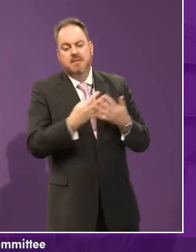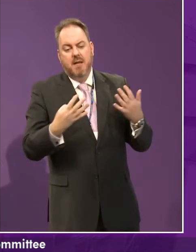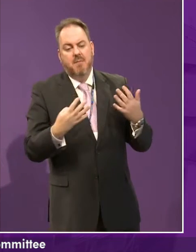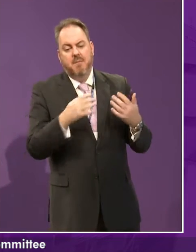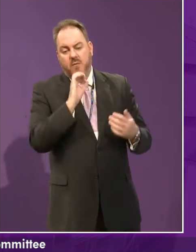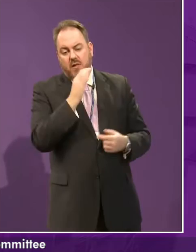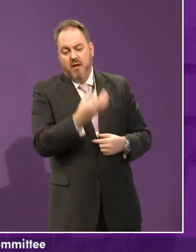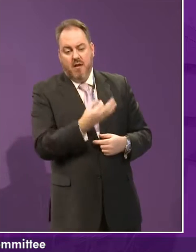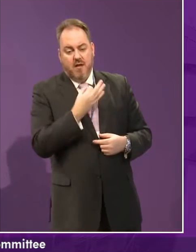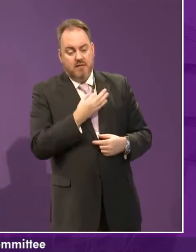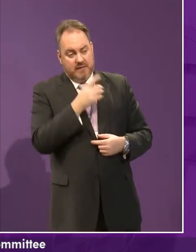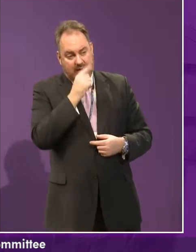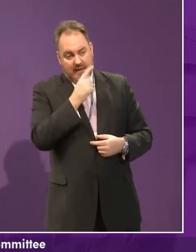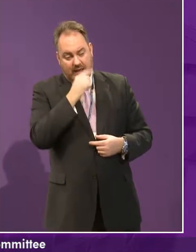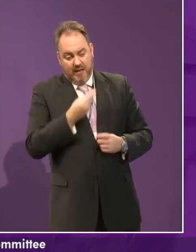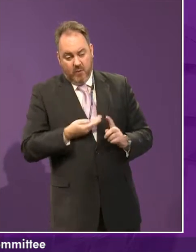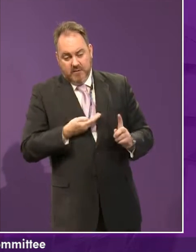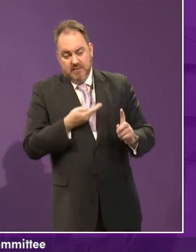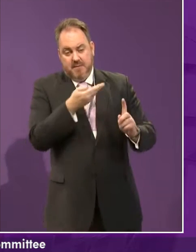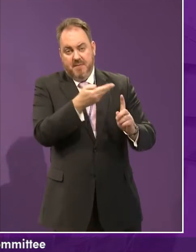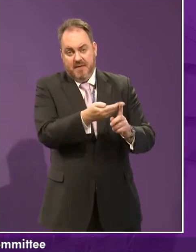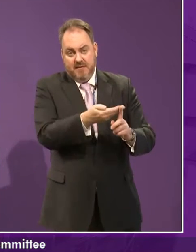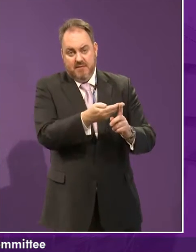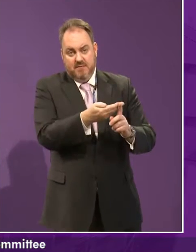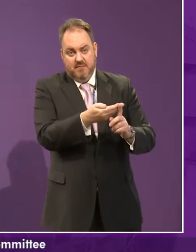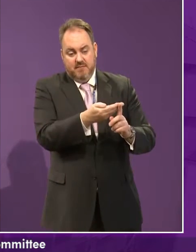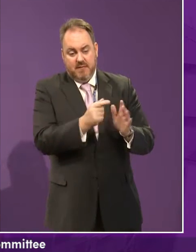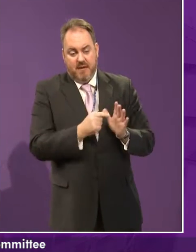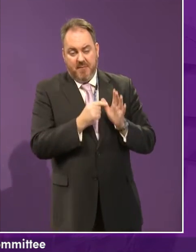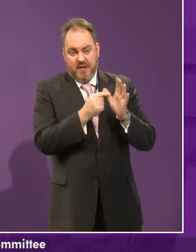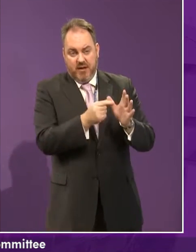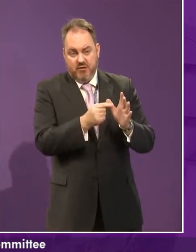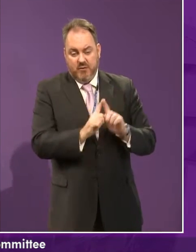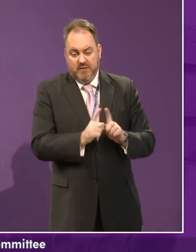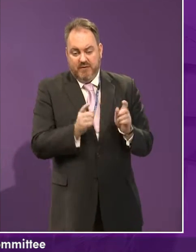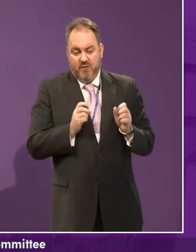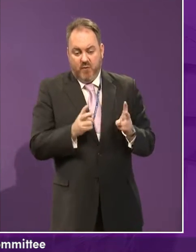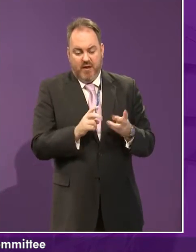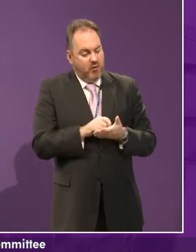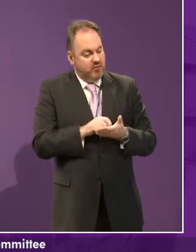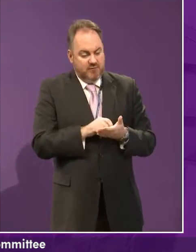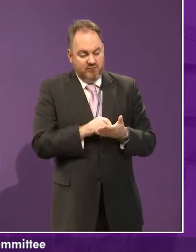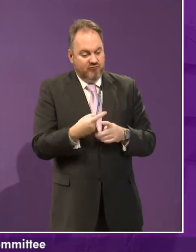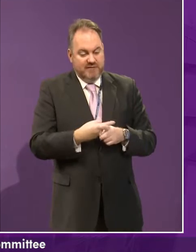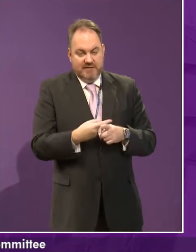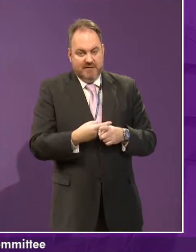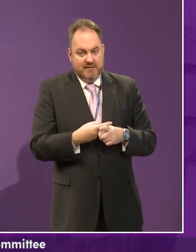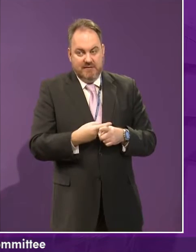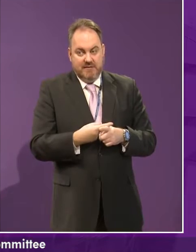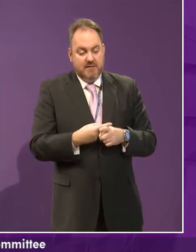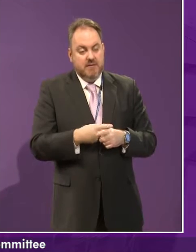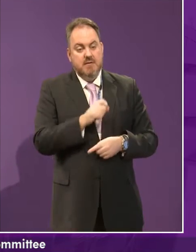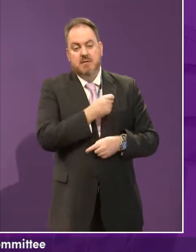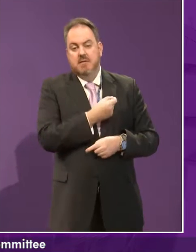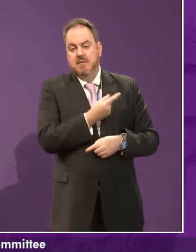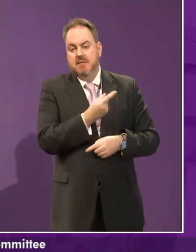us to see could they put an alternative format in, and we would engage with the school. And in my experience, I've not had a school saying no, it's not